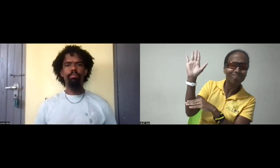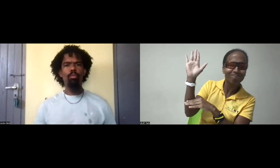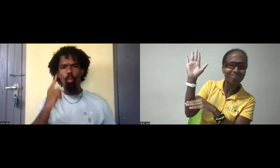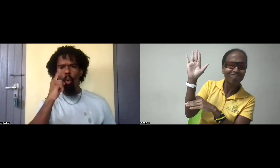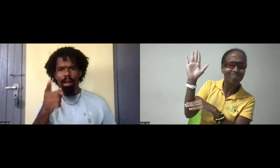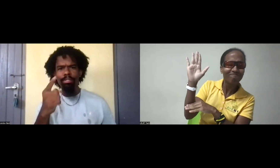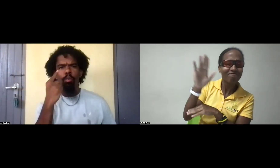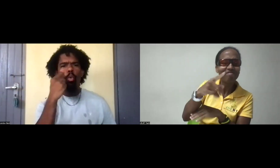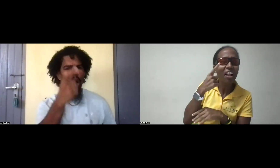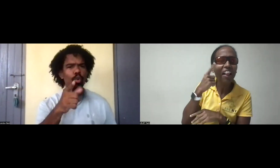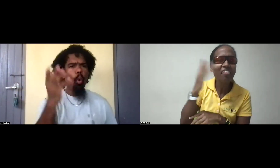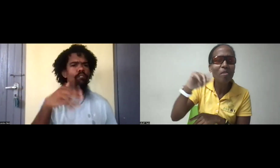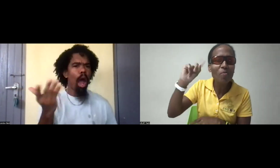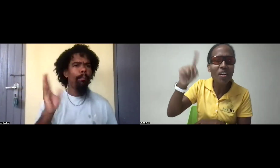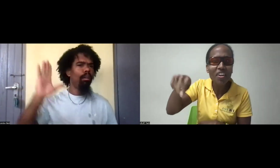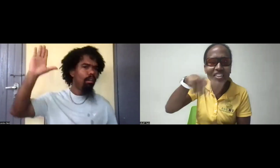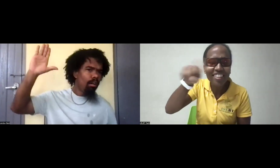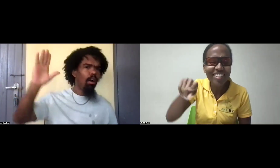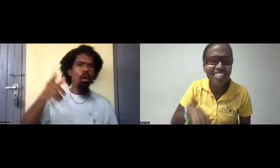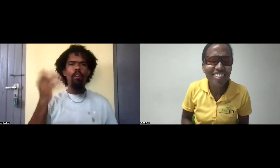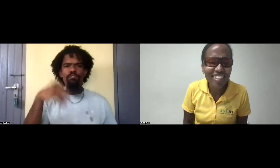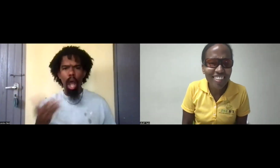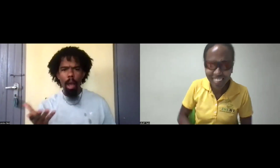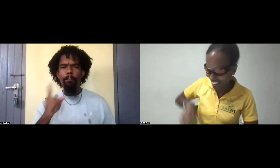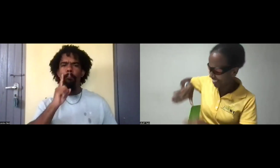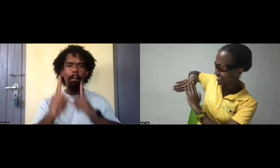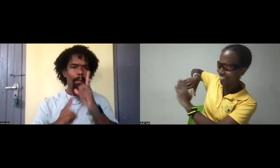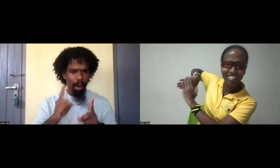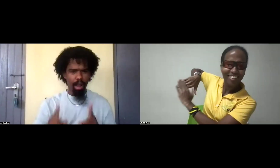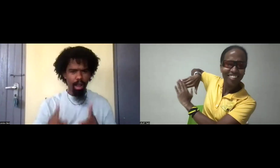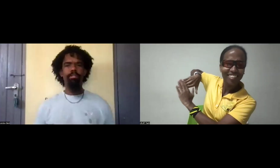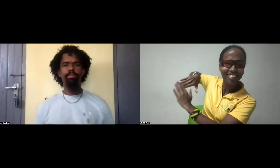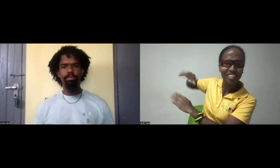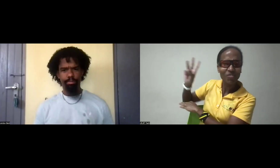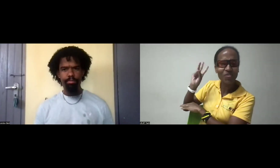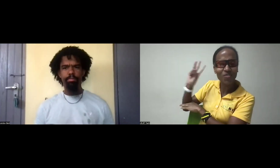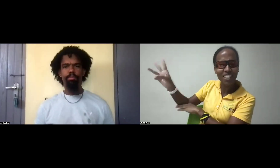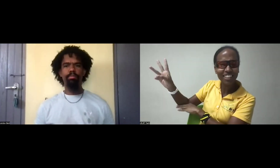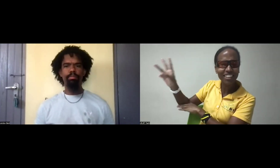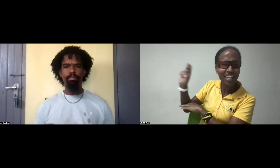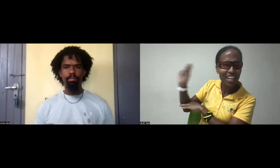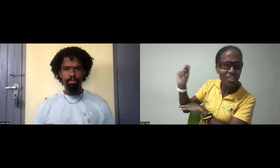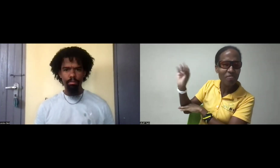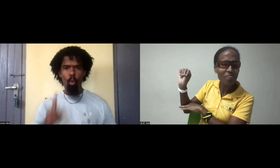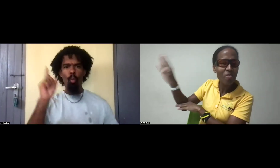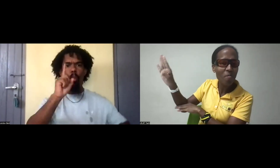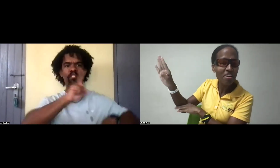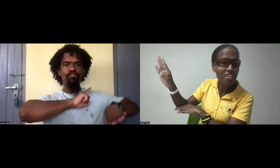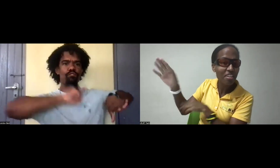you please raise your hand? Let me know where you're from. If you're from the western side,